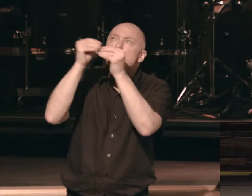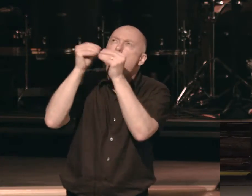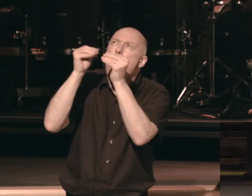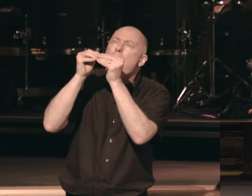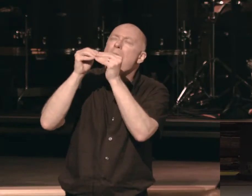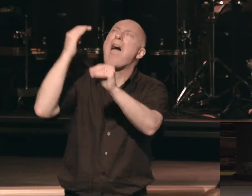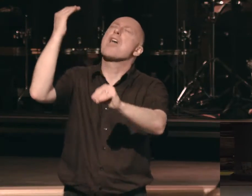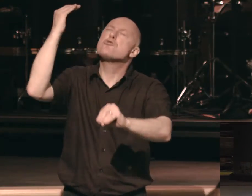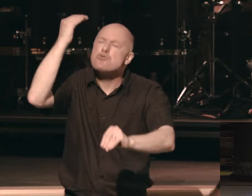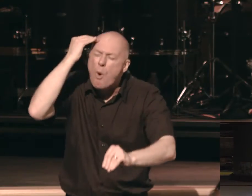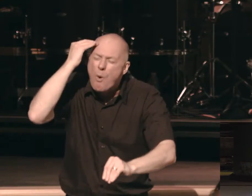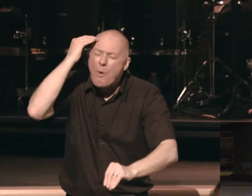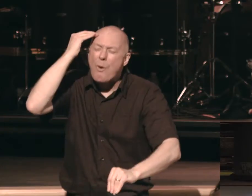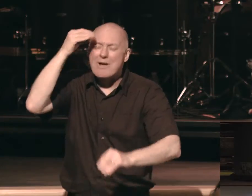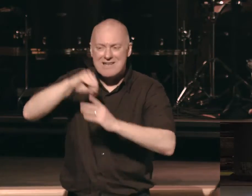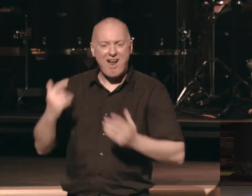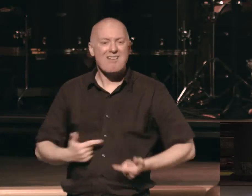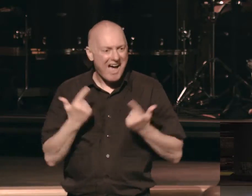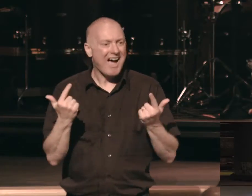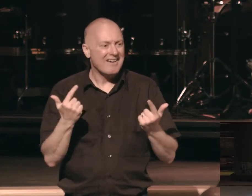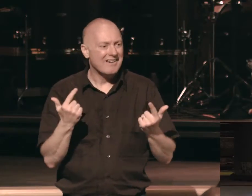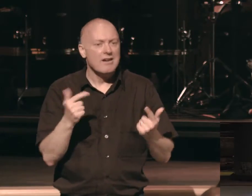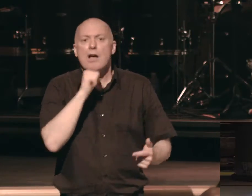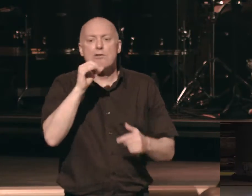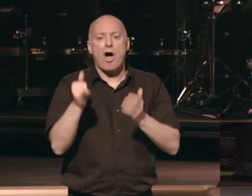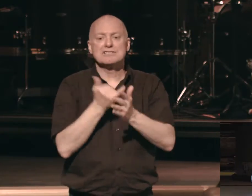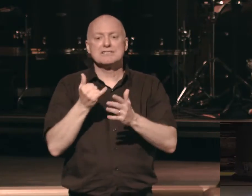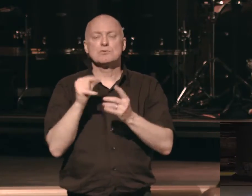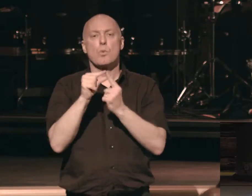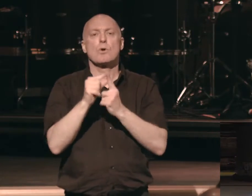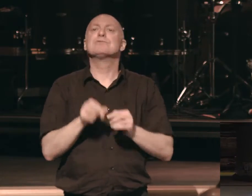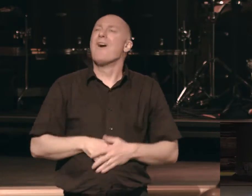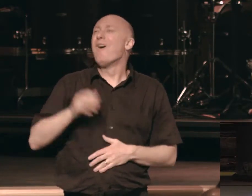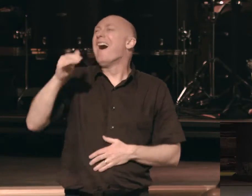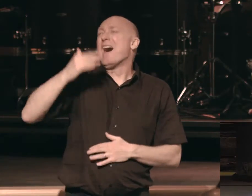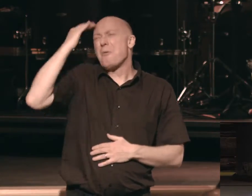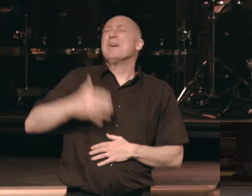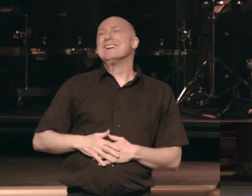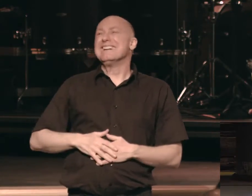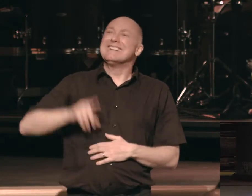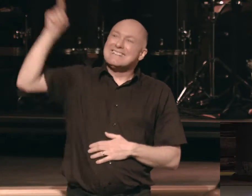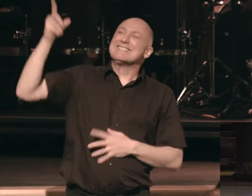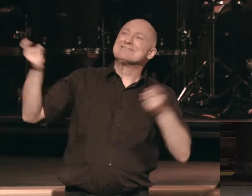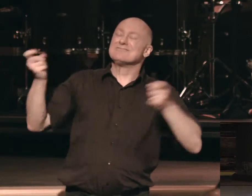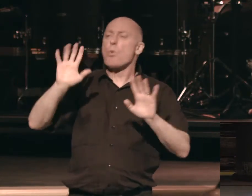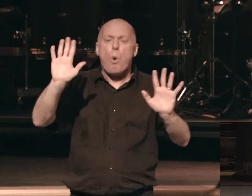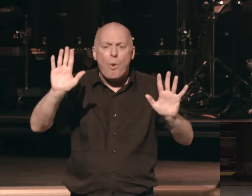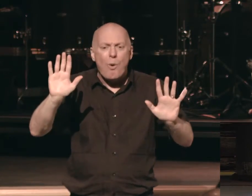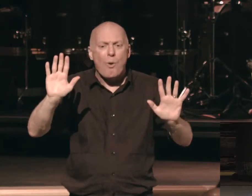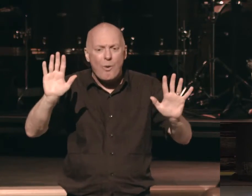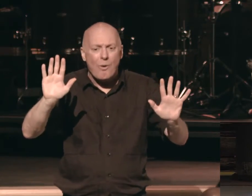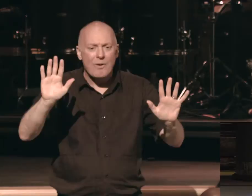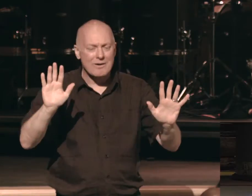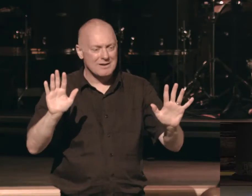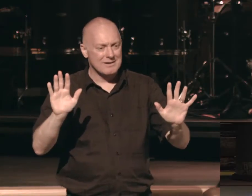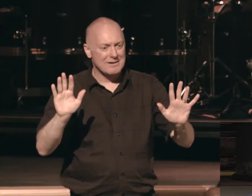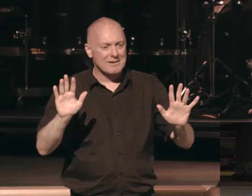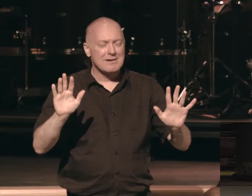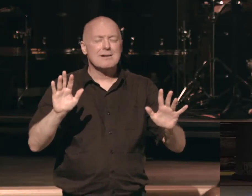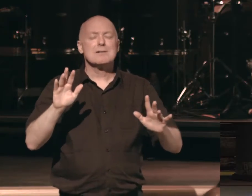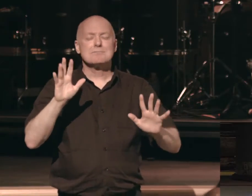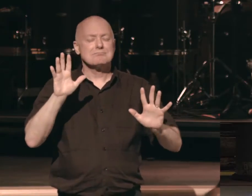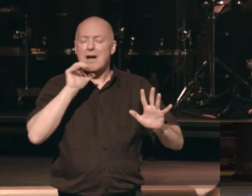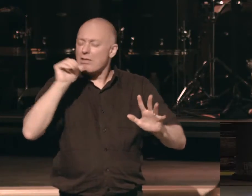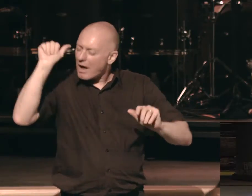to know this in our lives. Not just with words, but with actual living. I'm not going to underestimate him anymore. That's